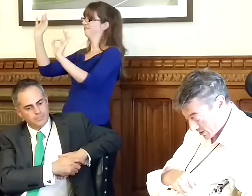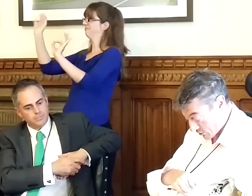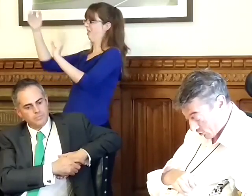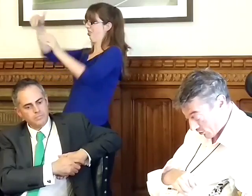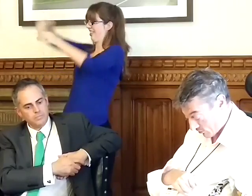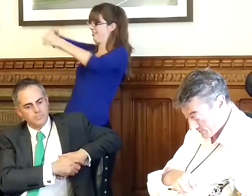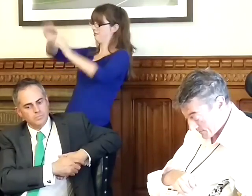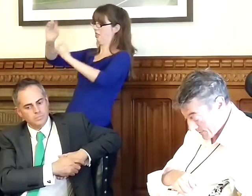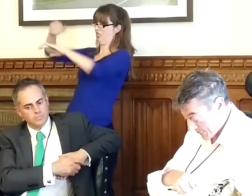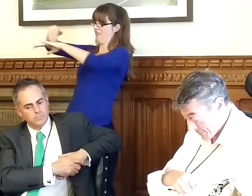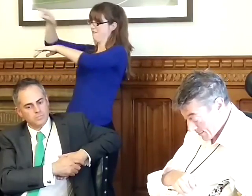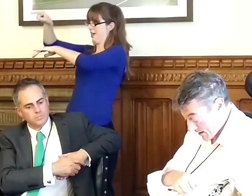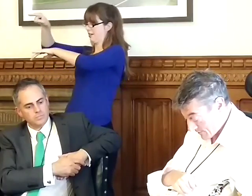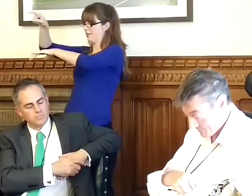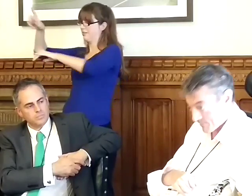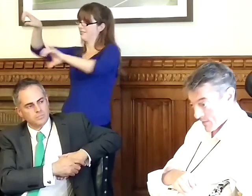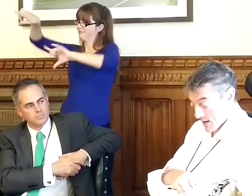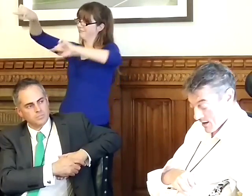those who are.